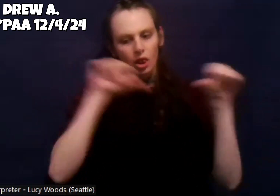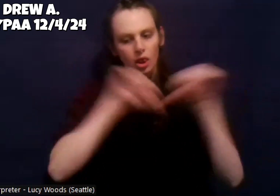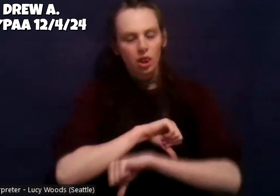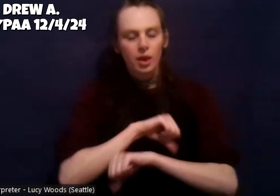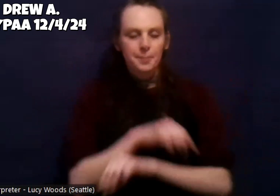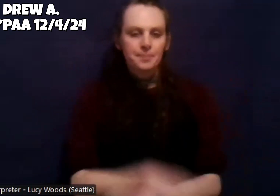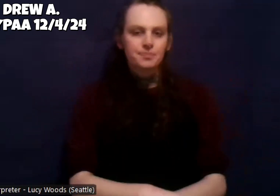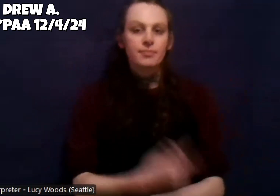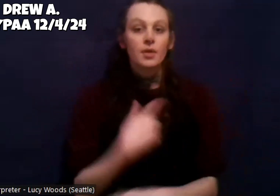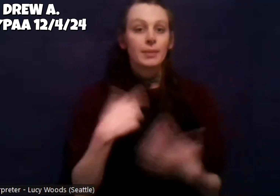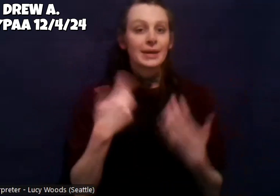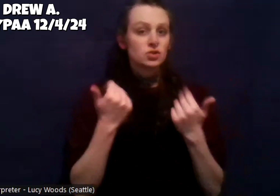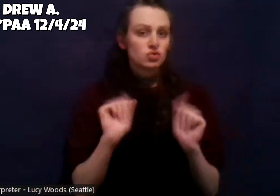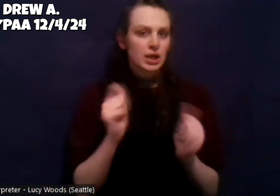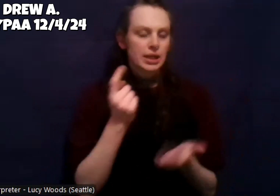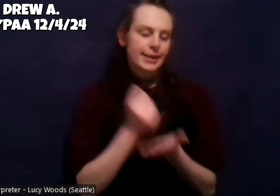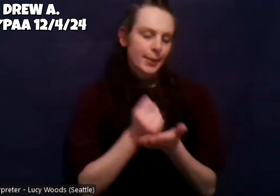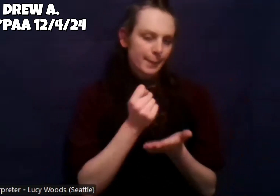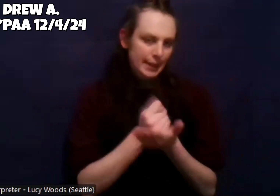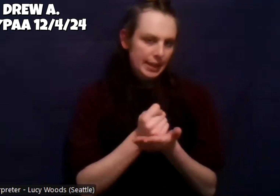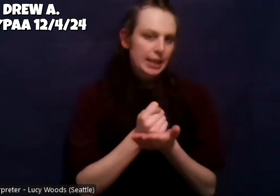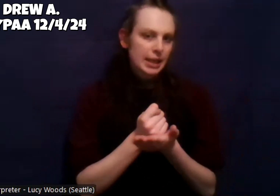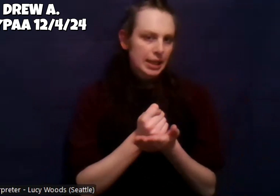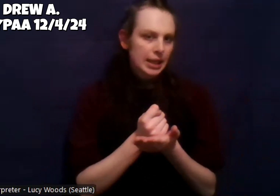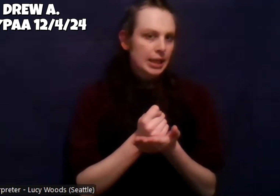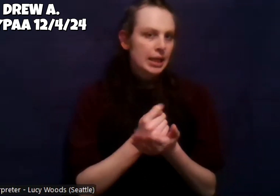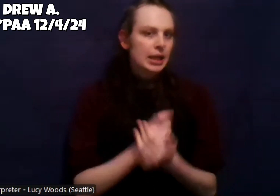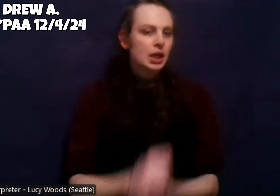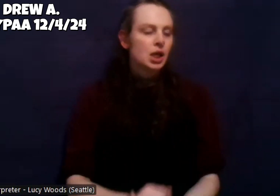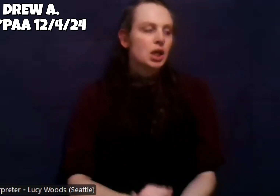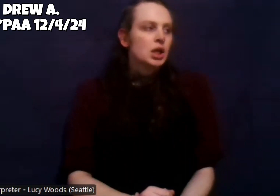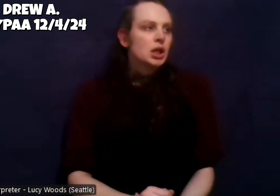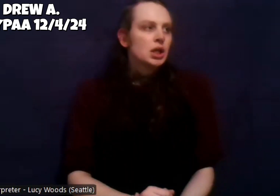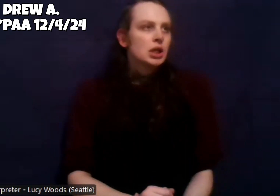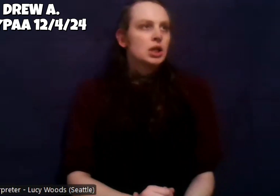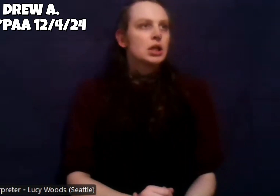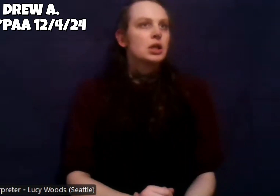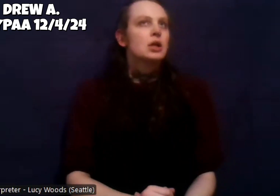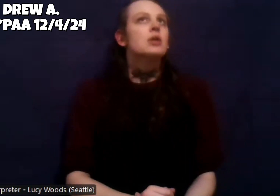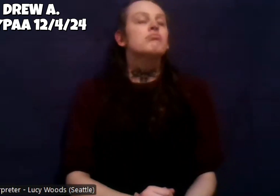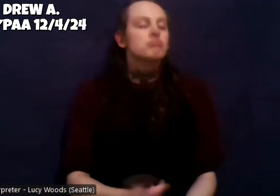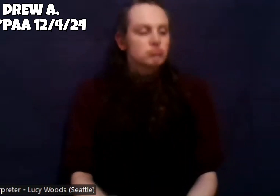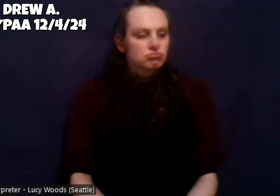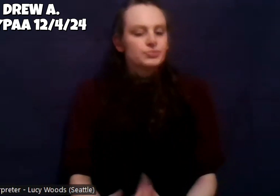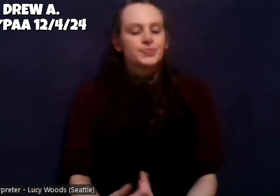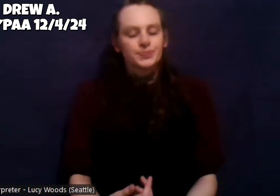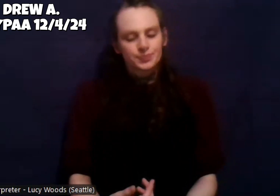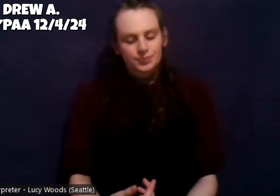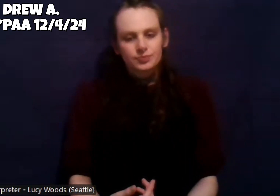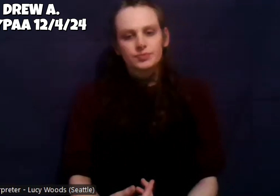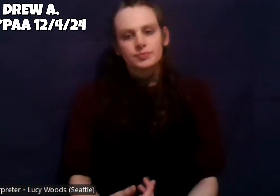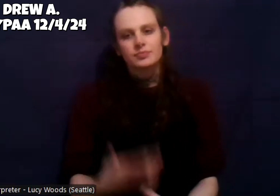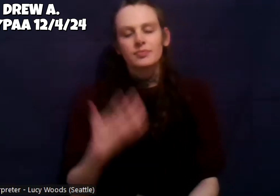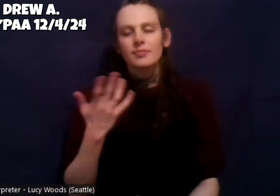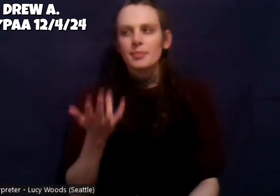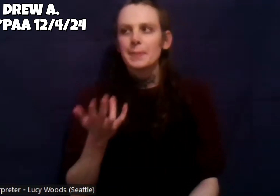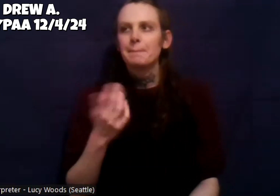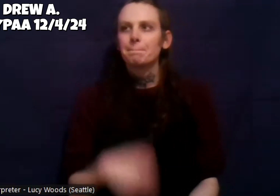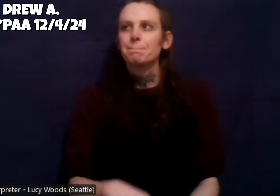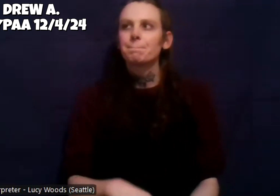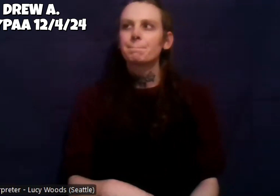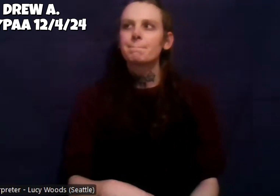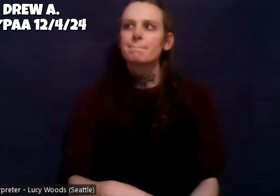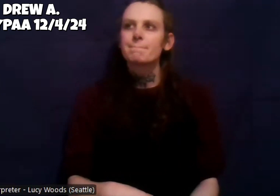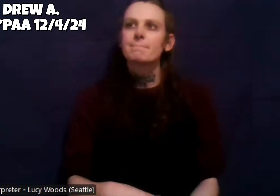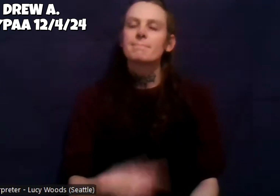I tried therapy to help me. Um, I tried like doing therapy to try to like,